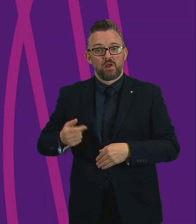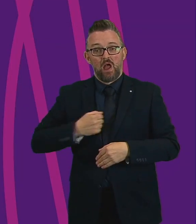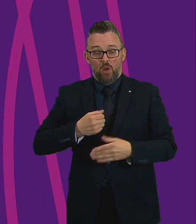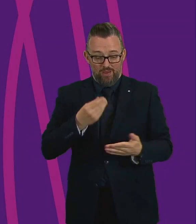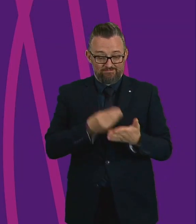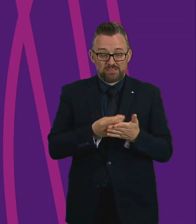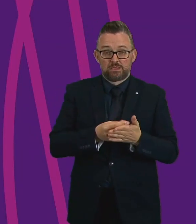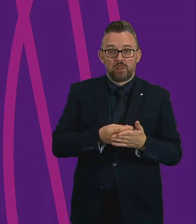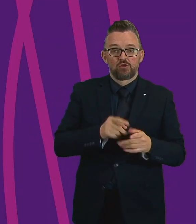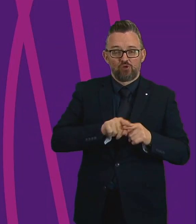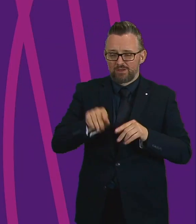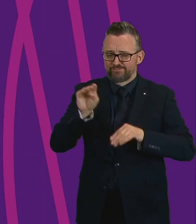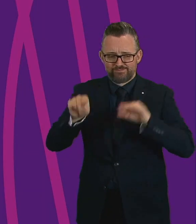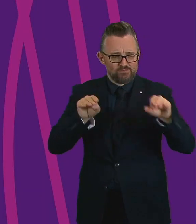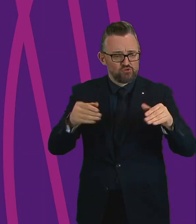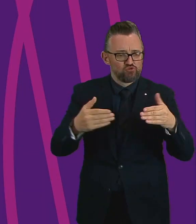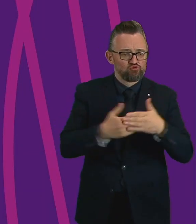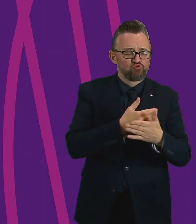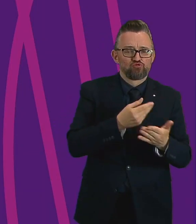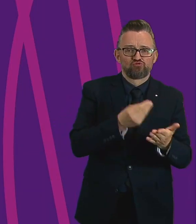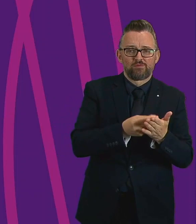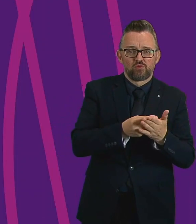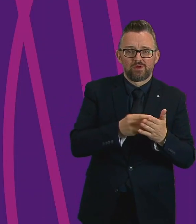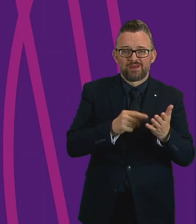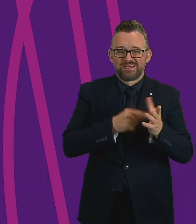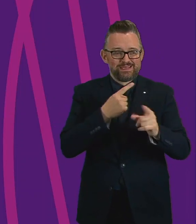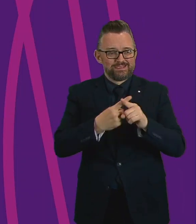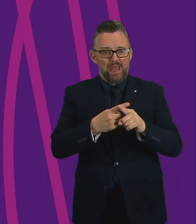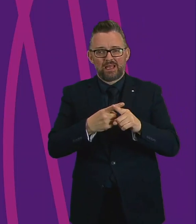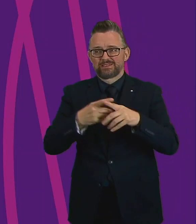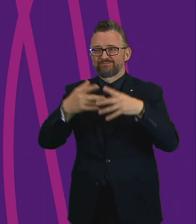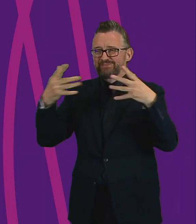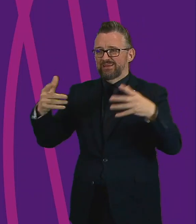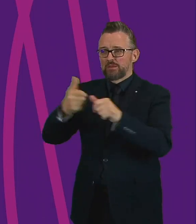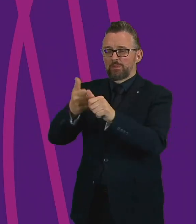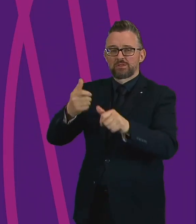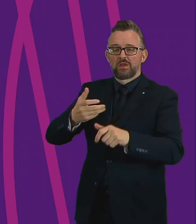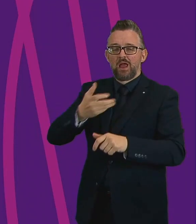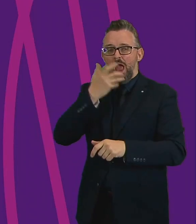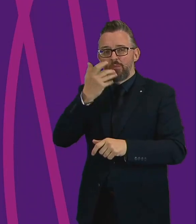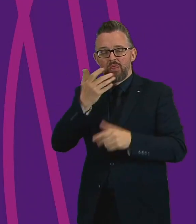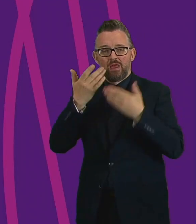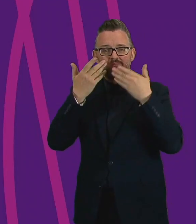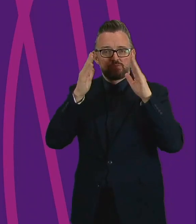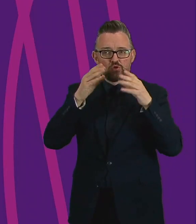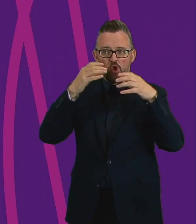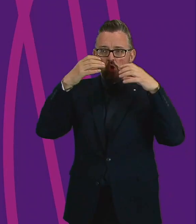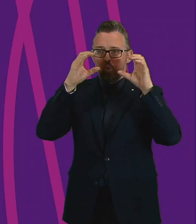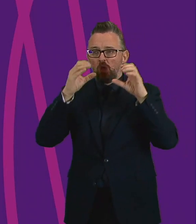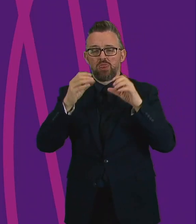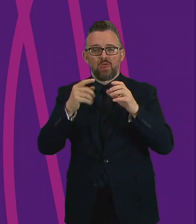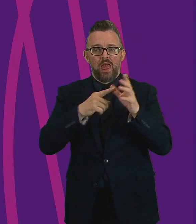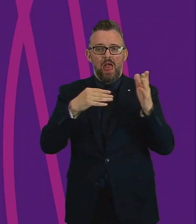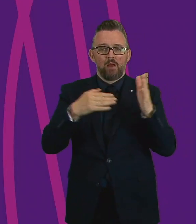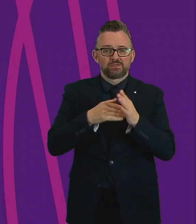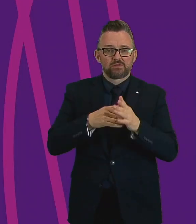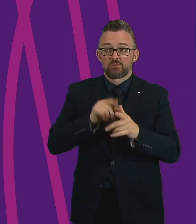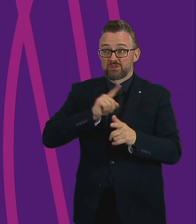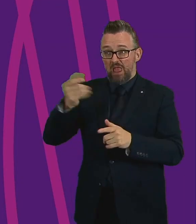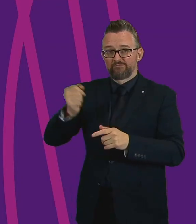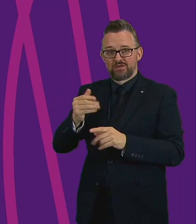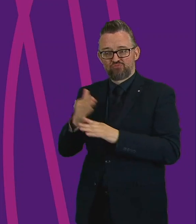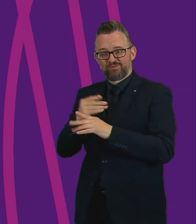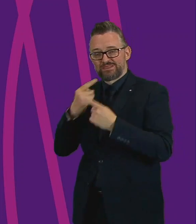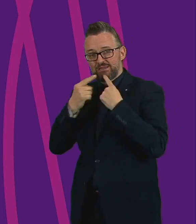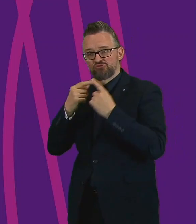by tapping into new revenue sources, taxing online giants such as Amazon, Apple, Facebook and Google for the private data they hold on us, and